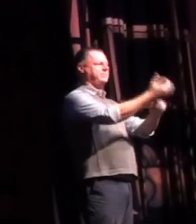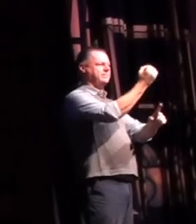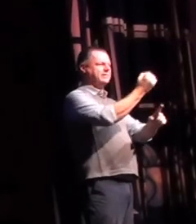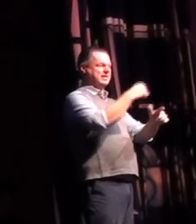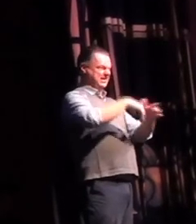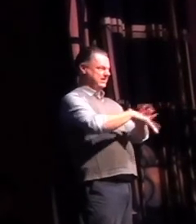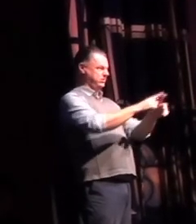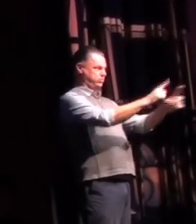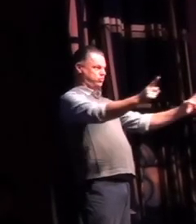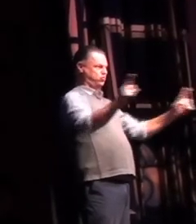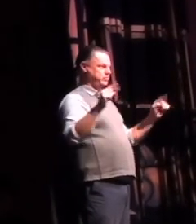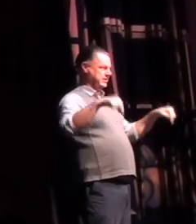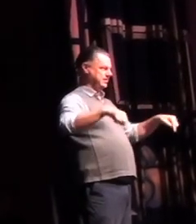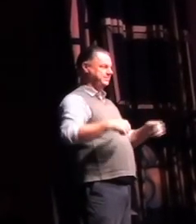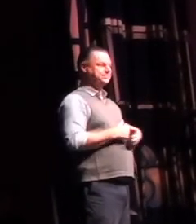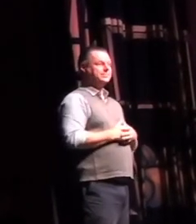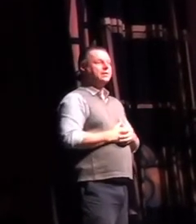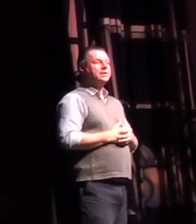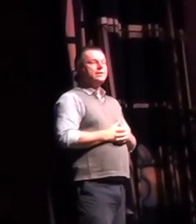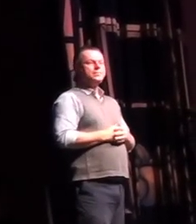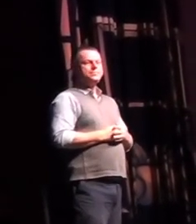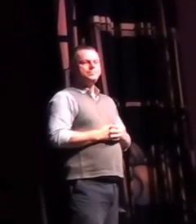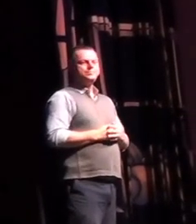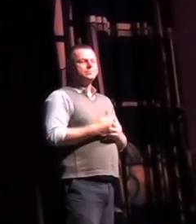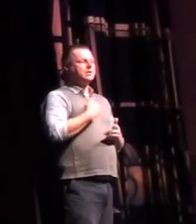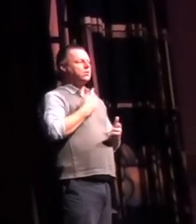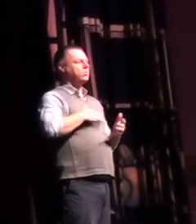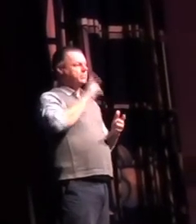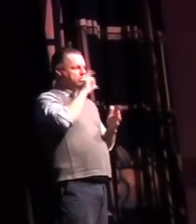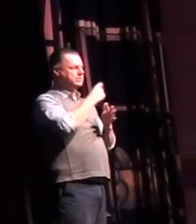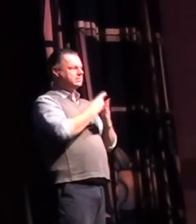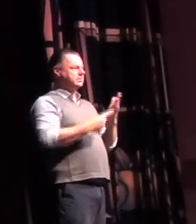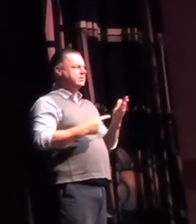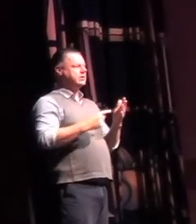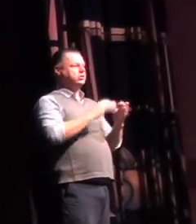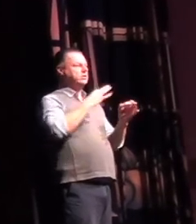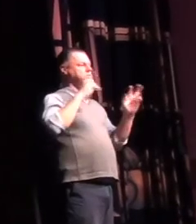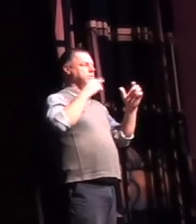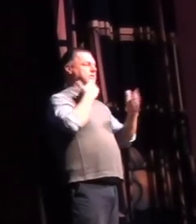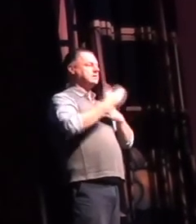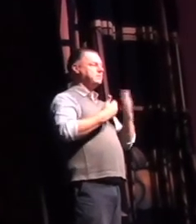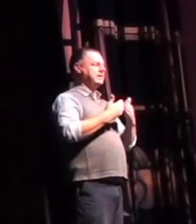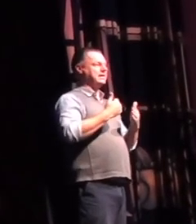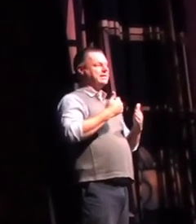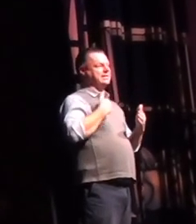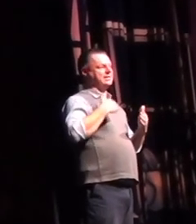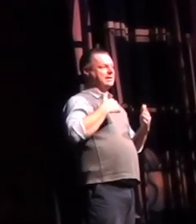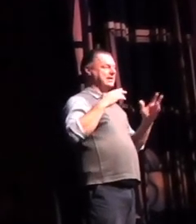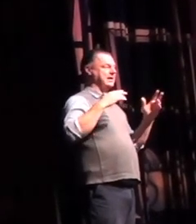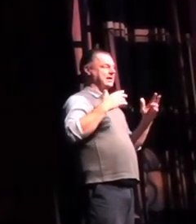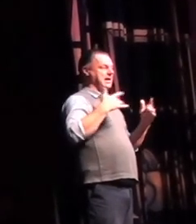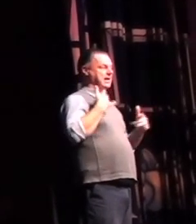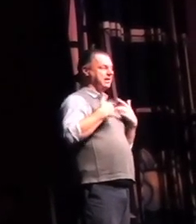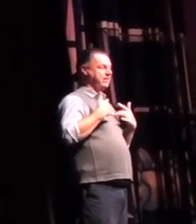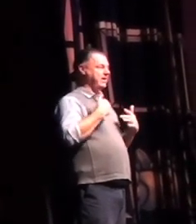In the room. I'd like that people with disability do not have to explain our medical history to strangers, that